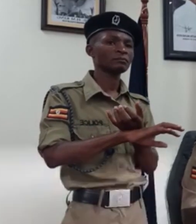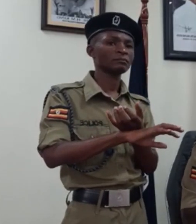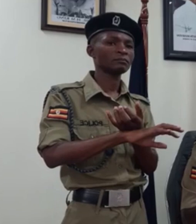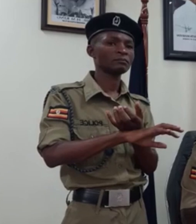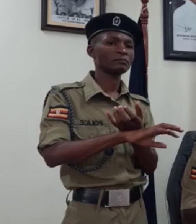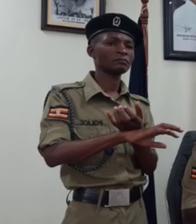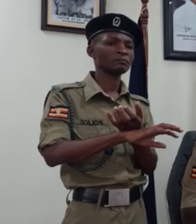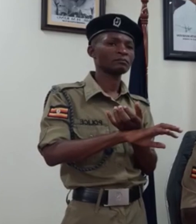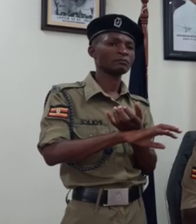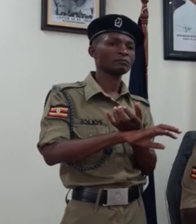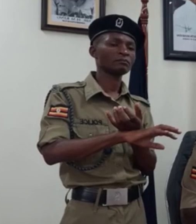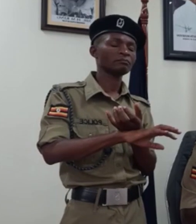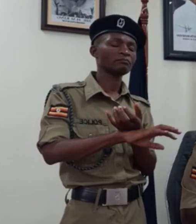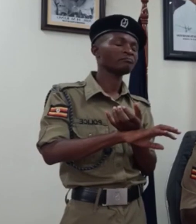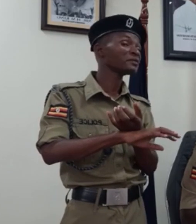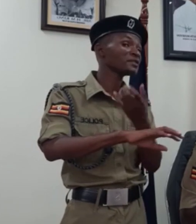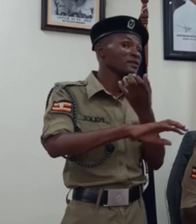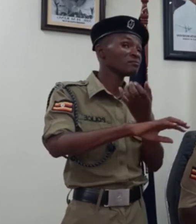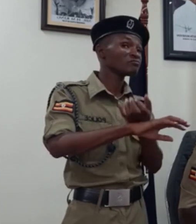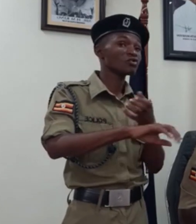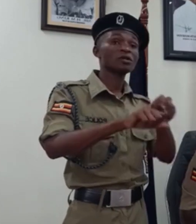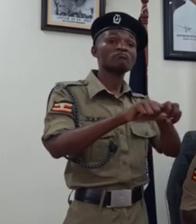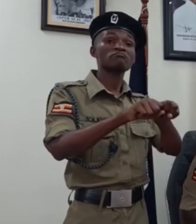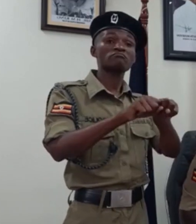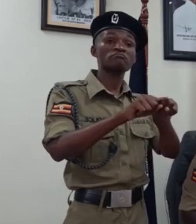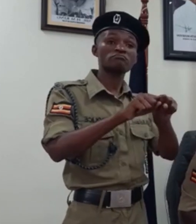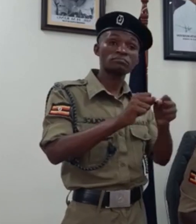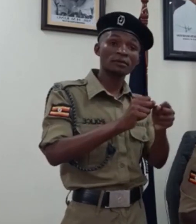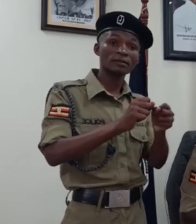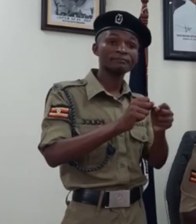kyaviirako eggumba